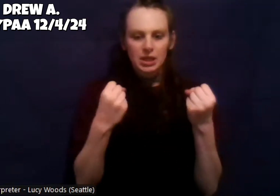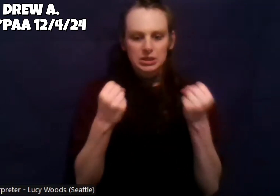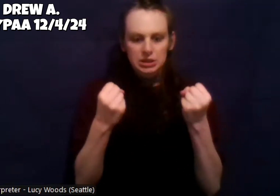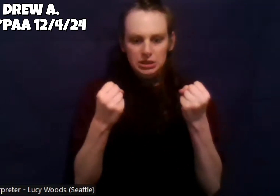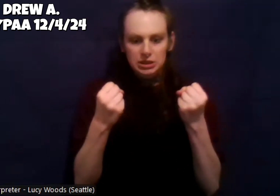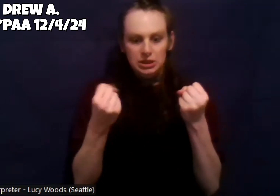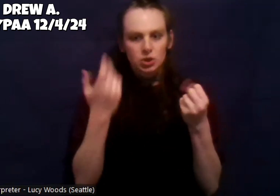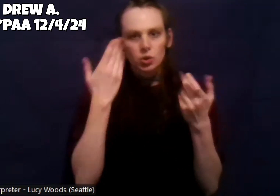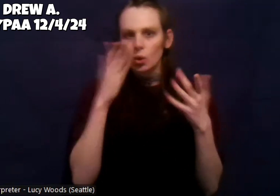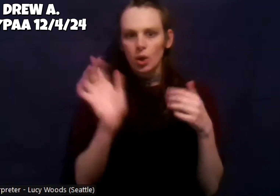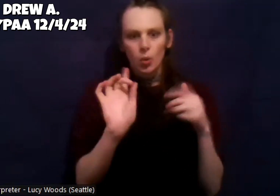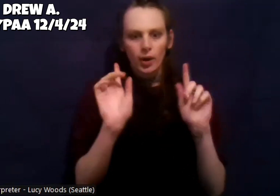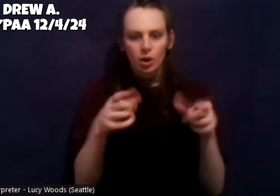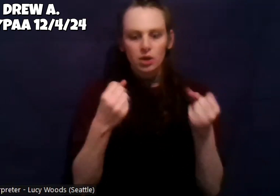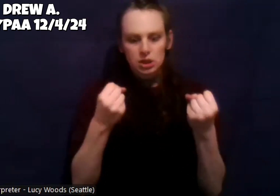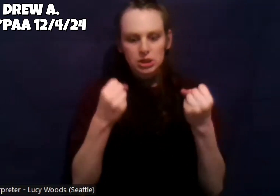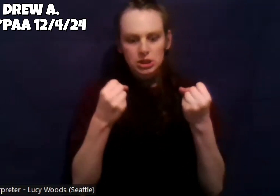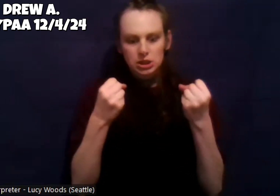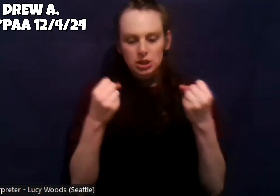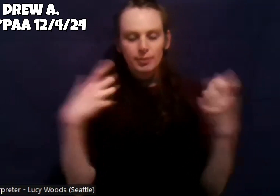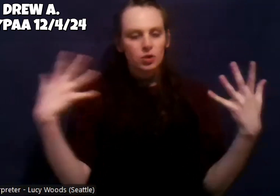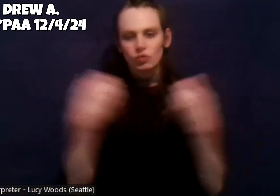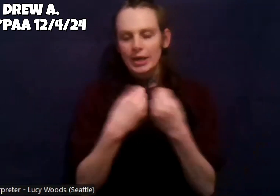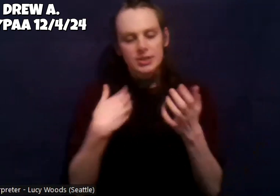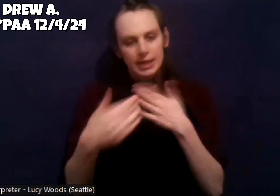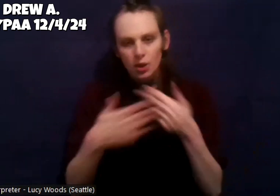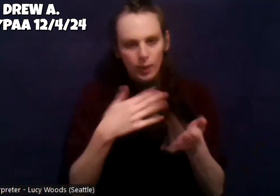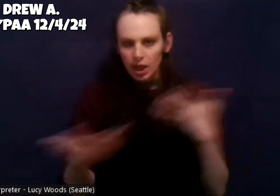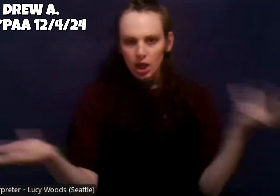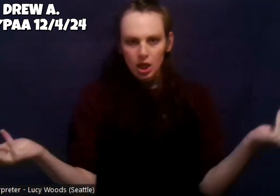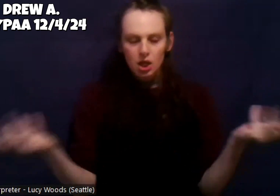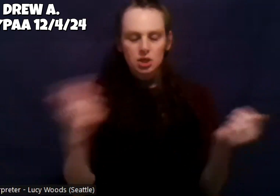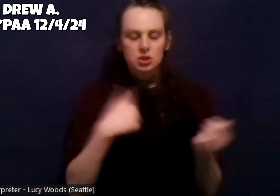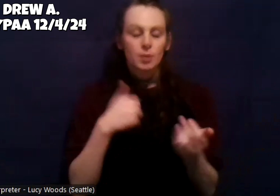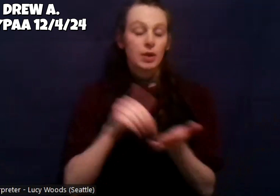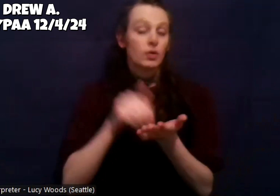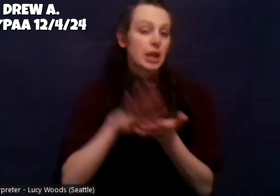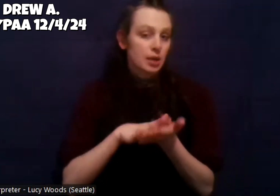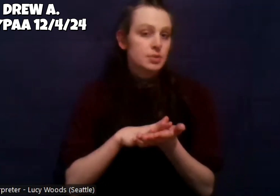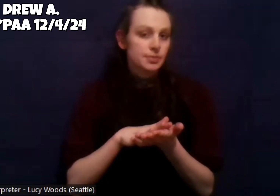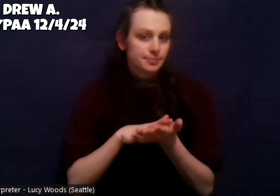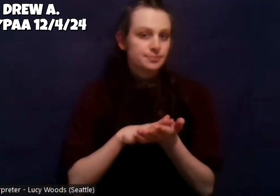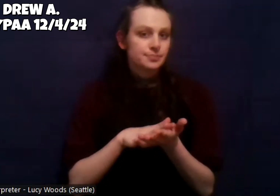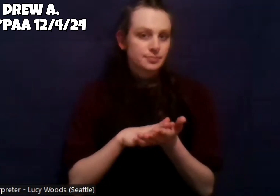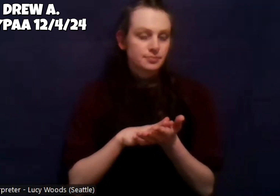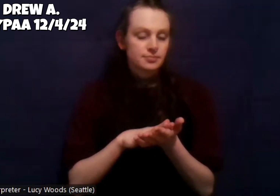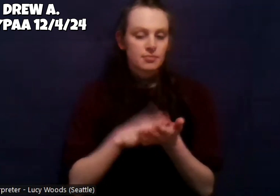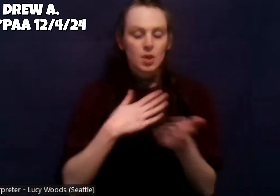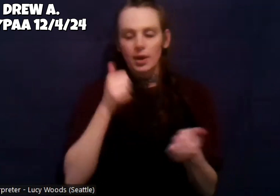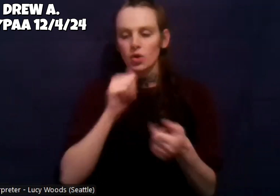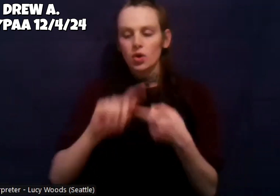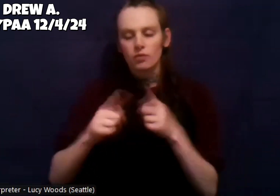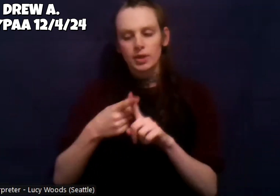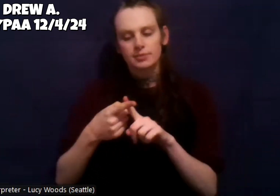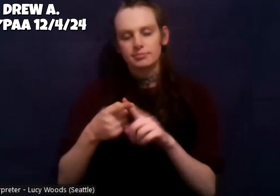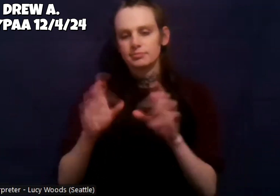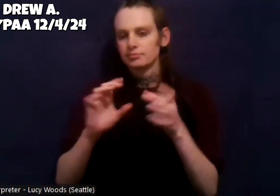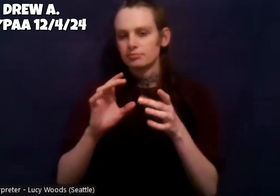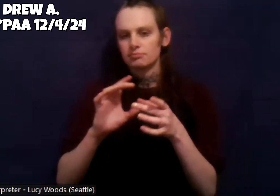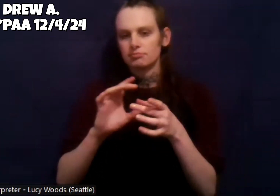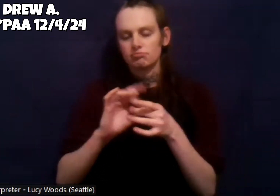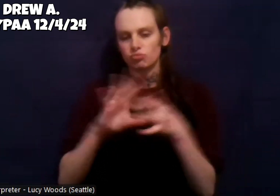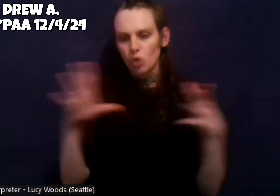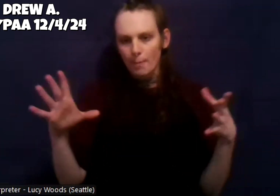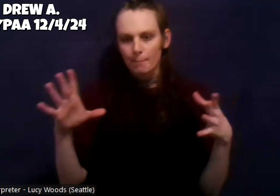that's exactly what happened. I relapsed and lost the girl, lost the apartment we